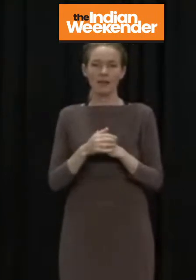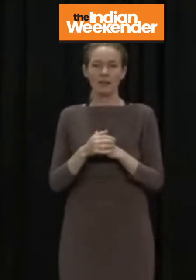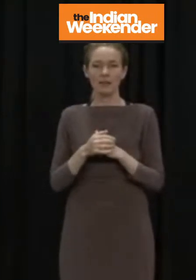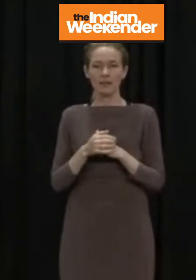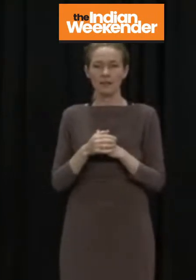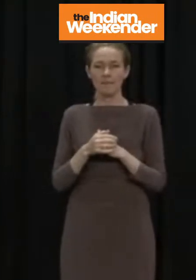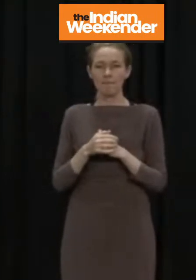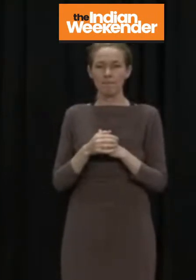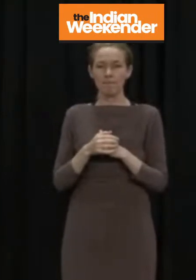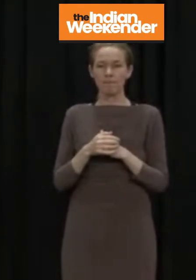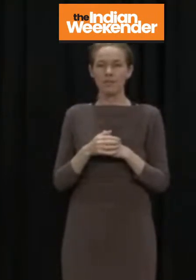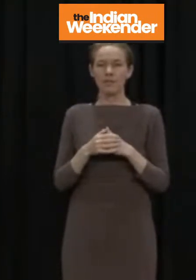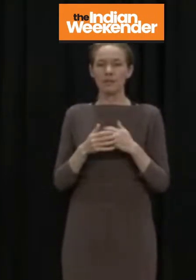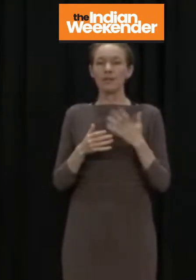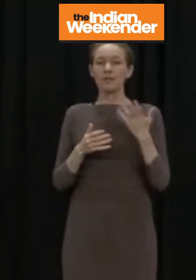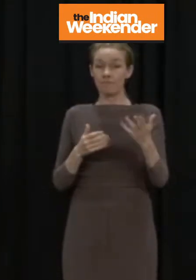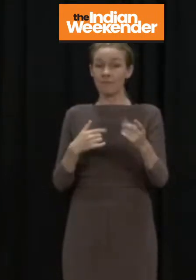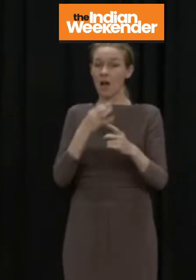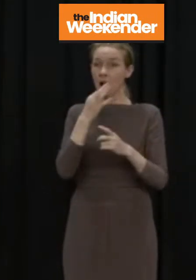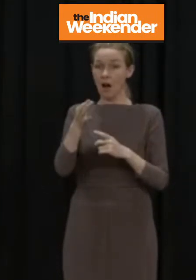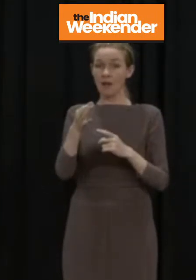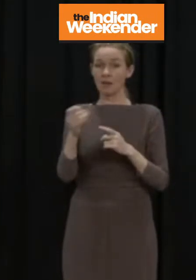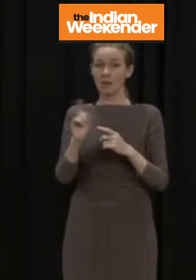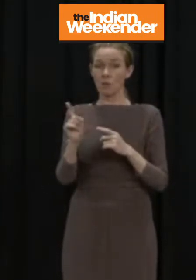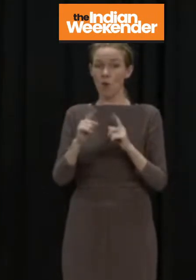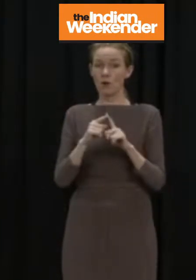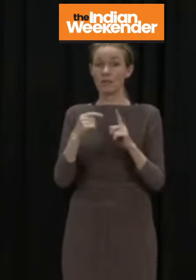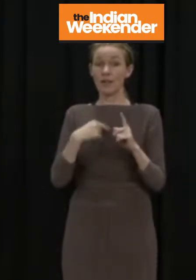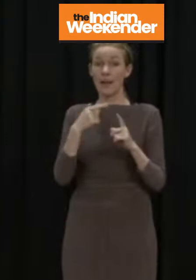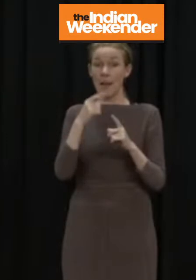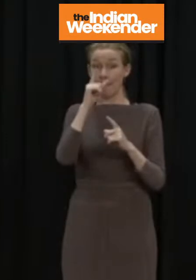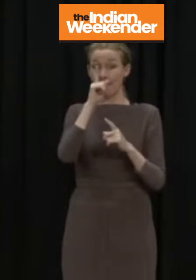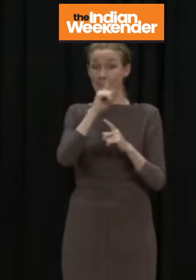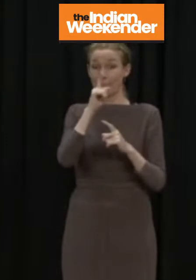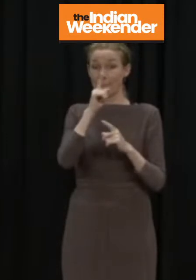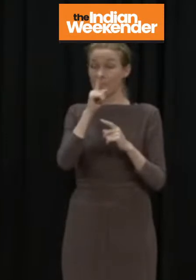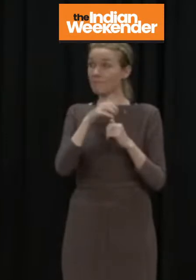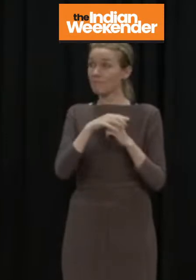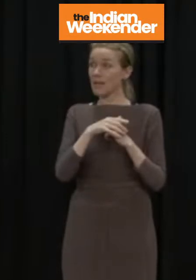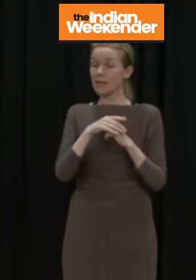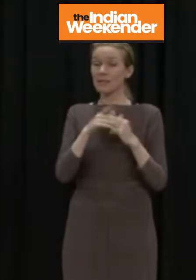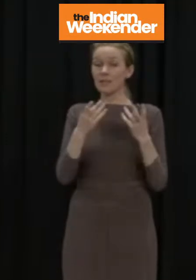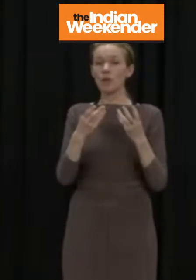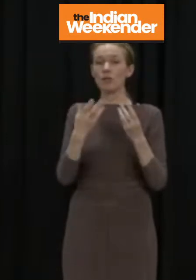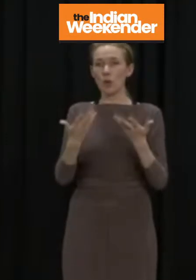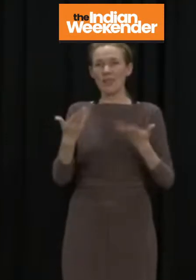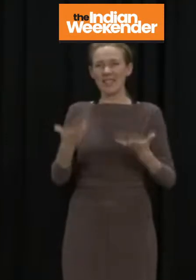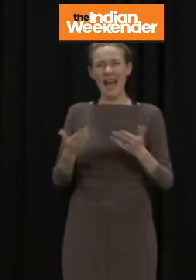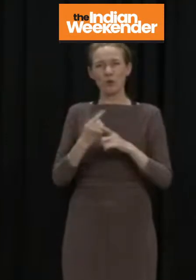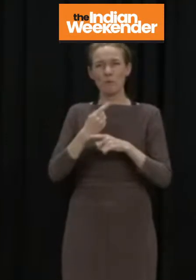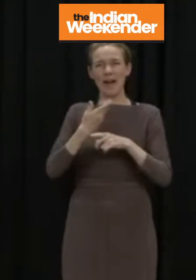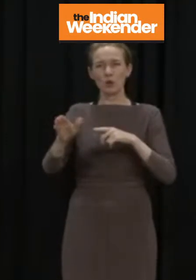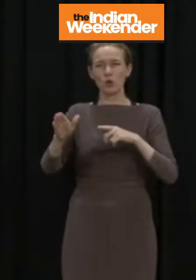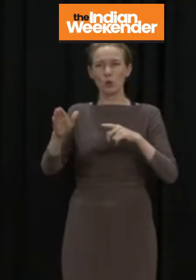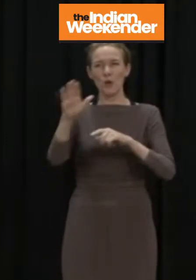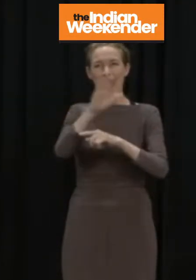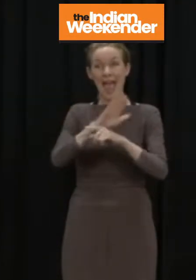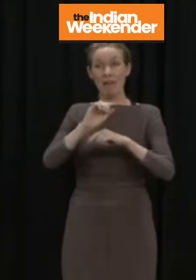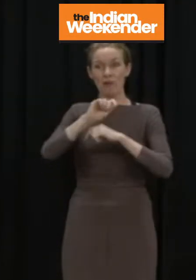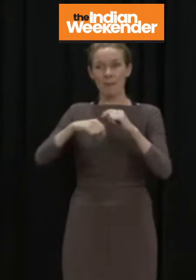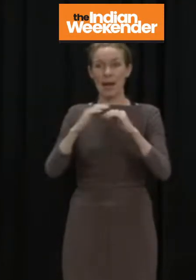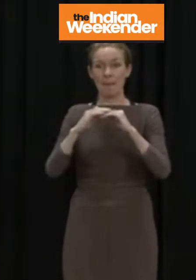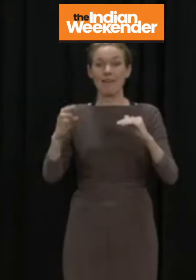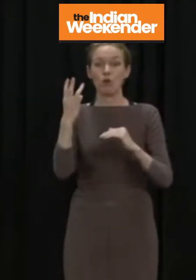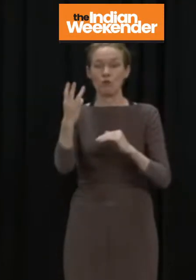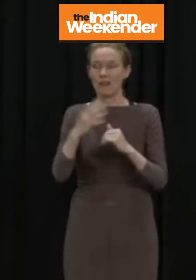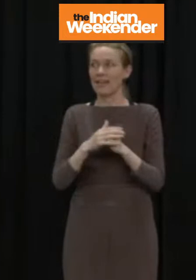have the population demographics there. There are some reasonably substantial places being brought in, so Cambridge, clearly, Te Awamutu have reasonable sized